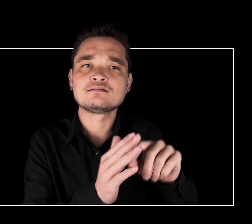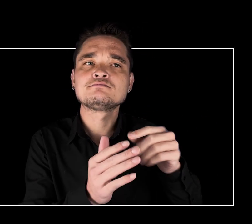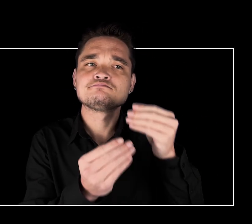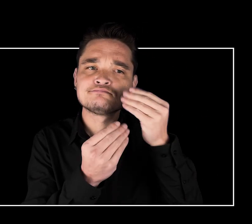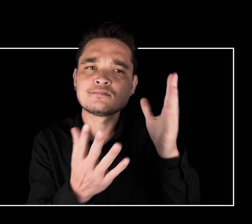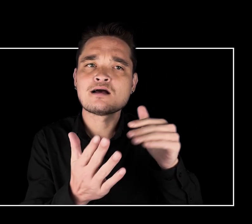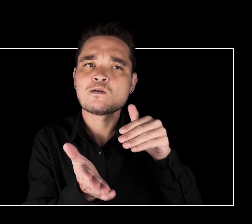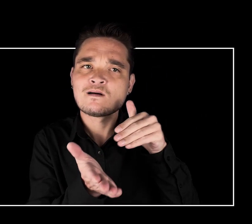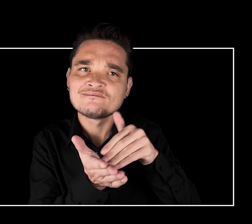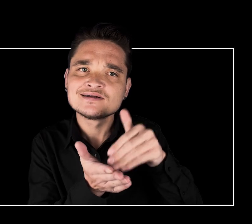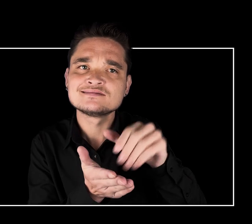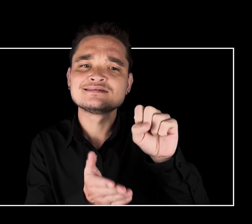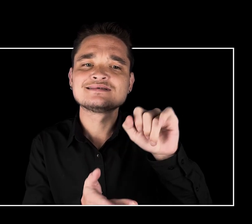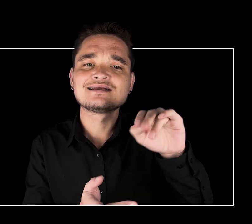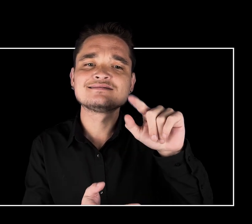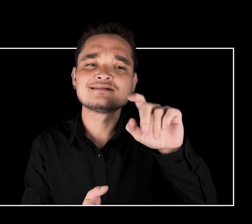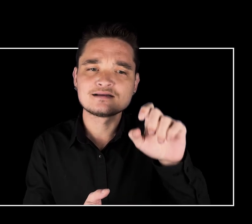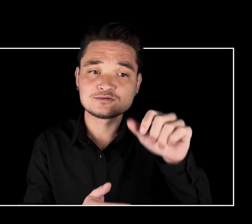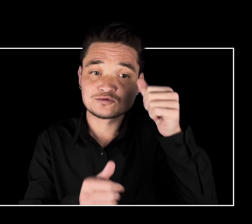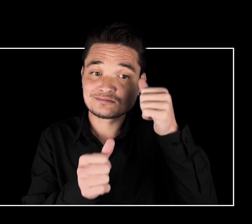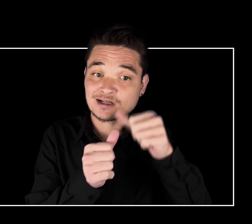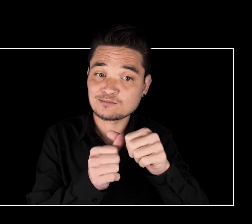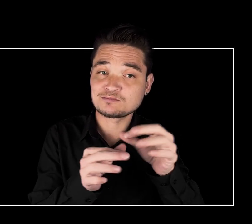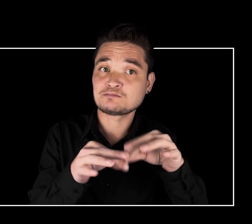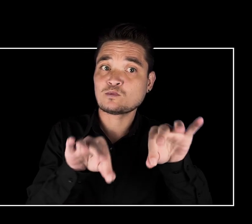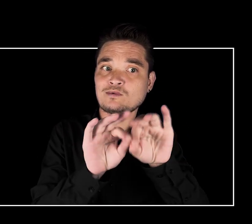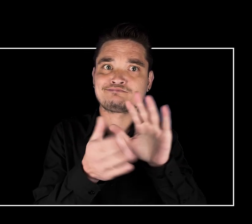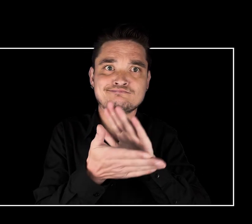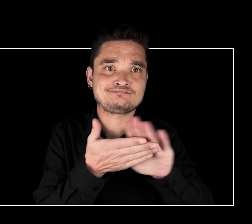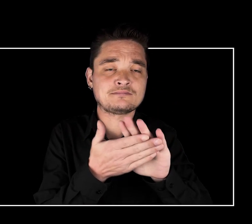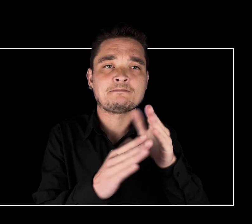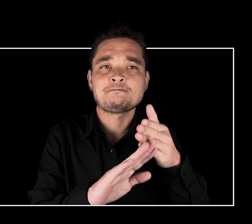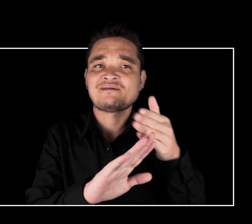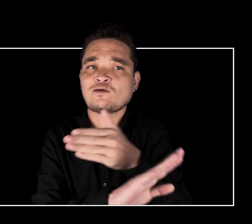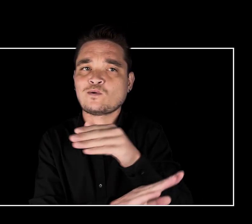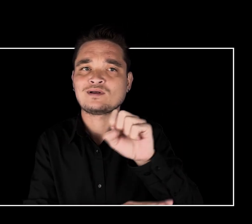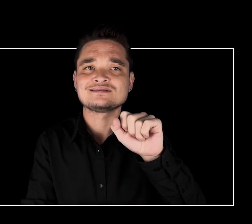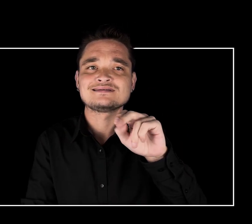sanitize. Remember, always clean before you sanitize.